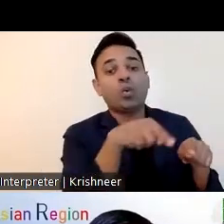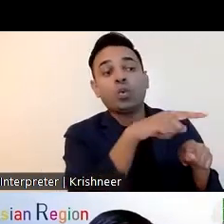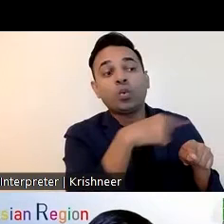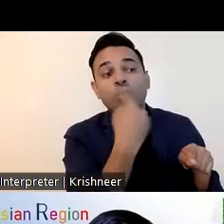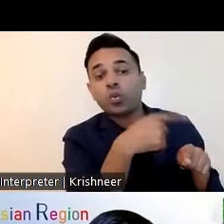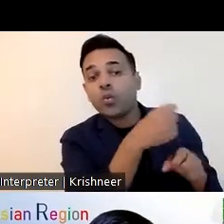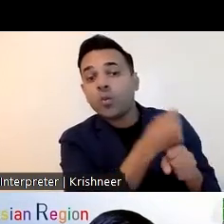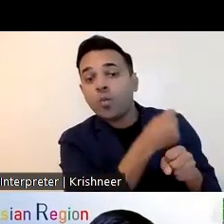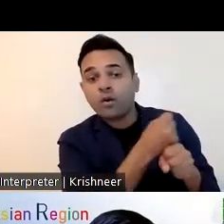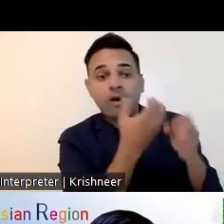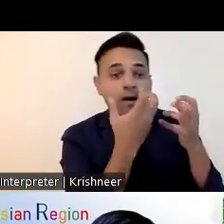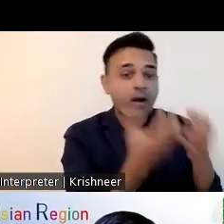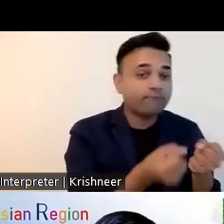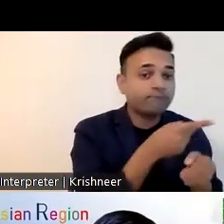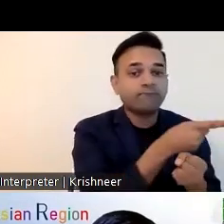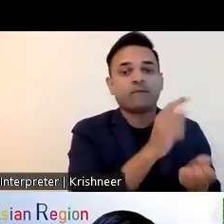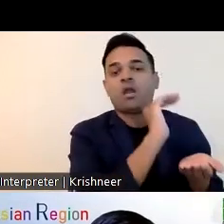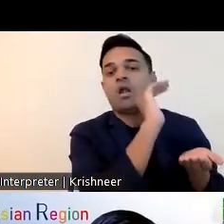in 2016 showed that